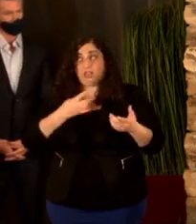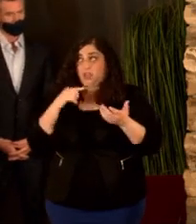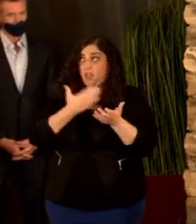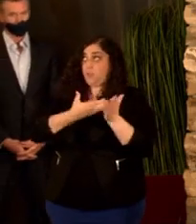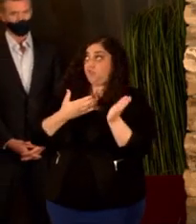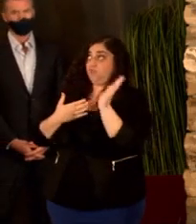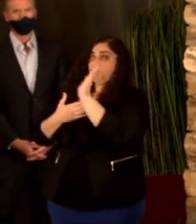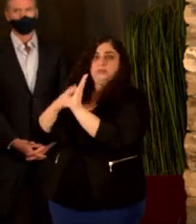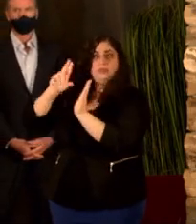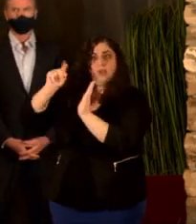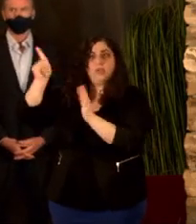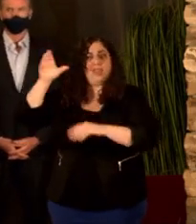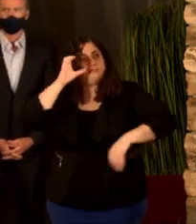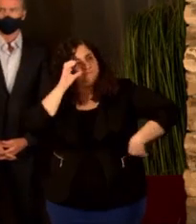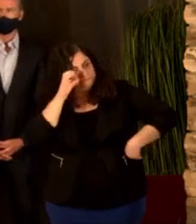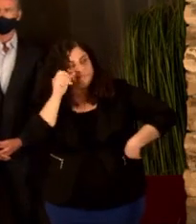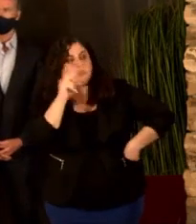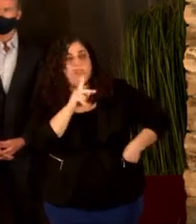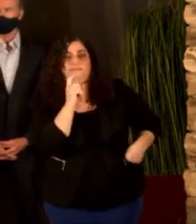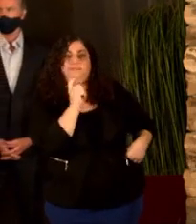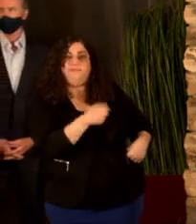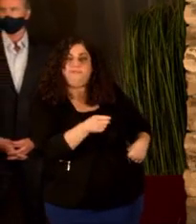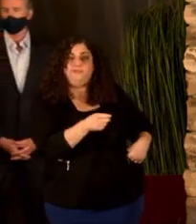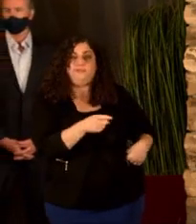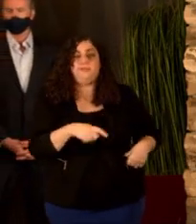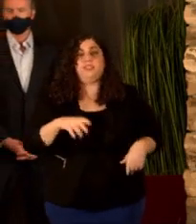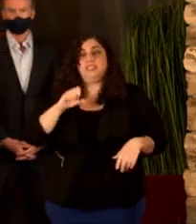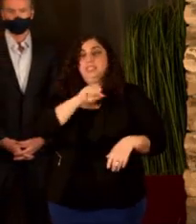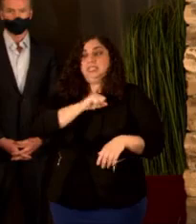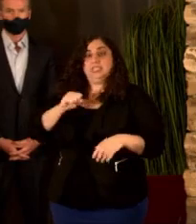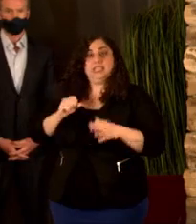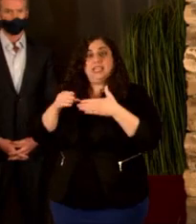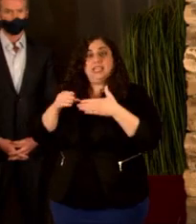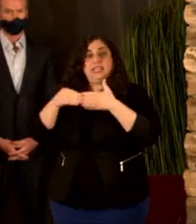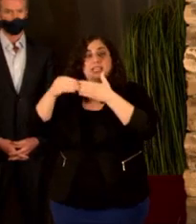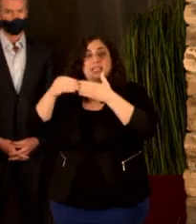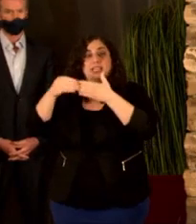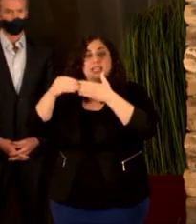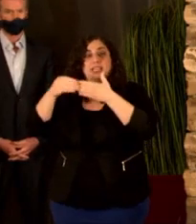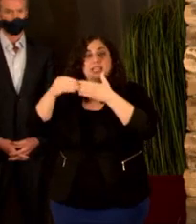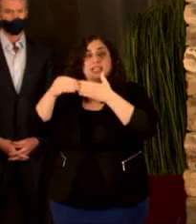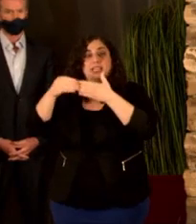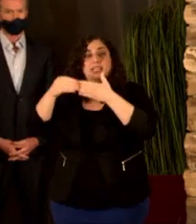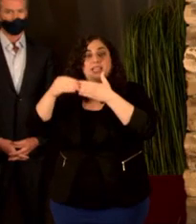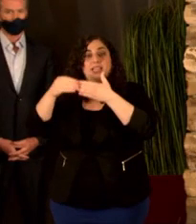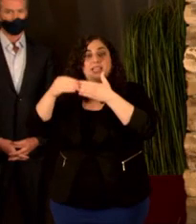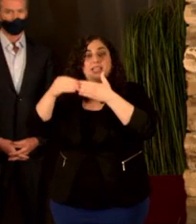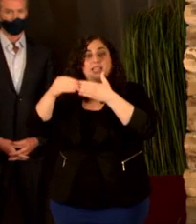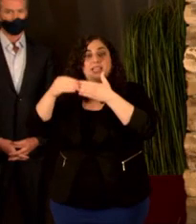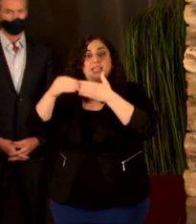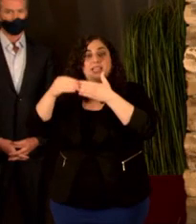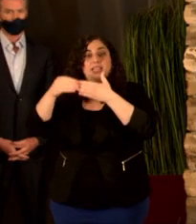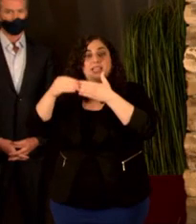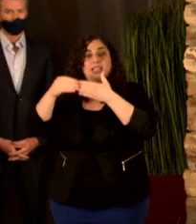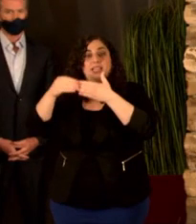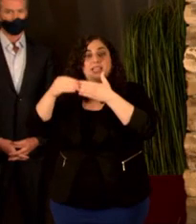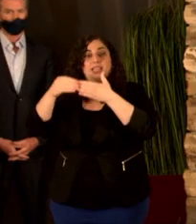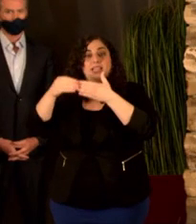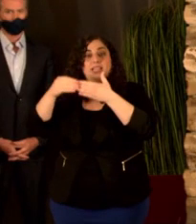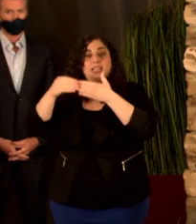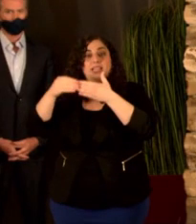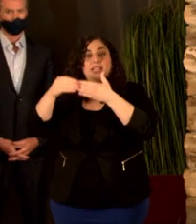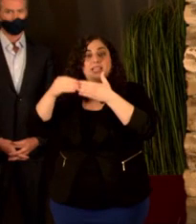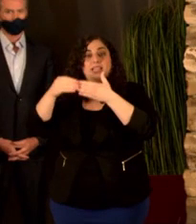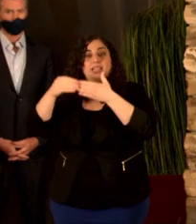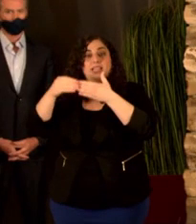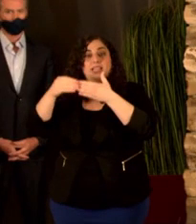leader of our state Senate, along with Assembly Speaker Anthony Rendon and his budget chair, Assemblymember Phil Ting, all